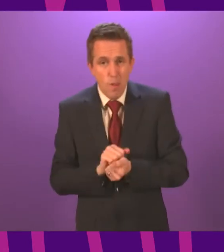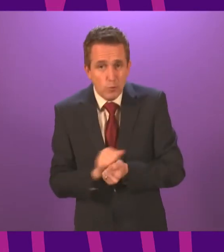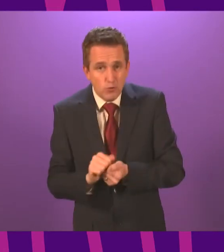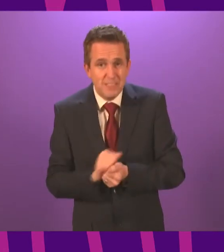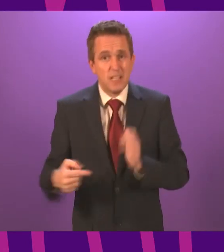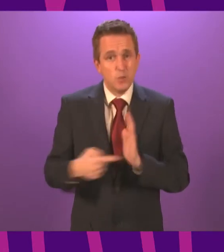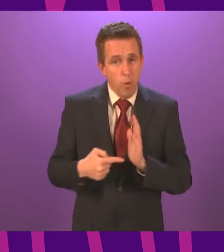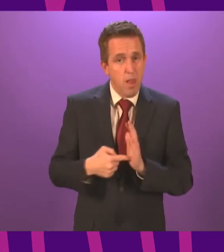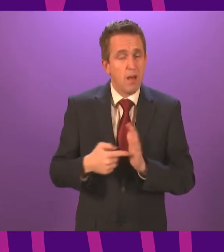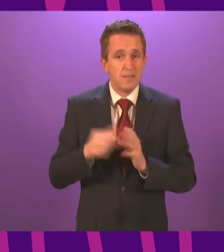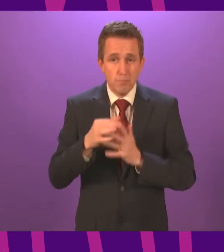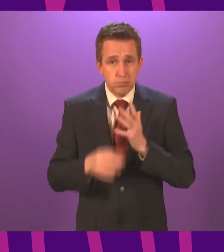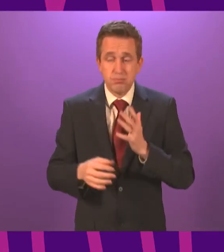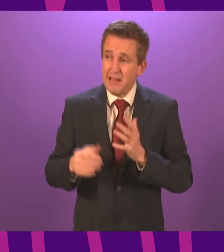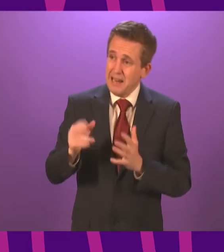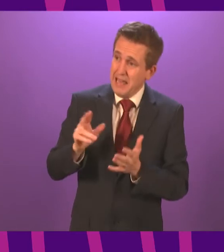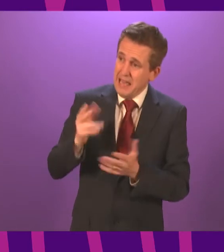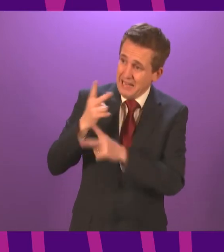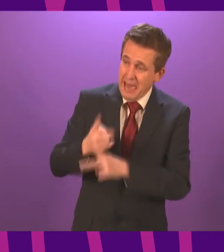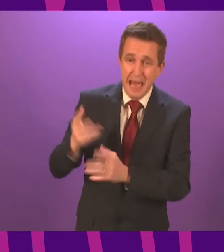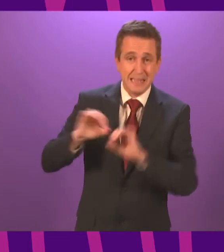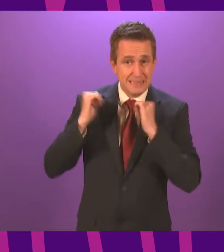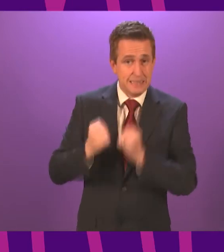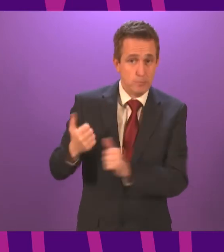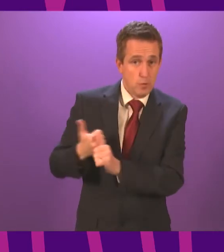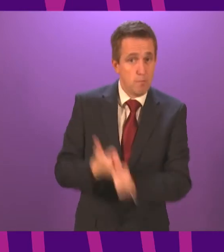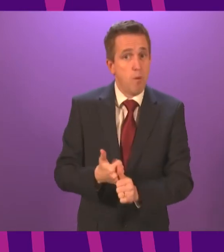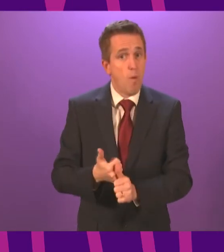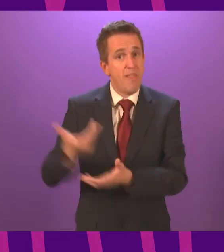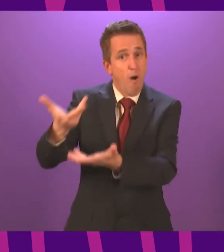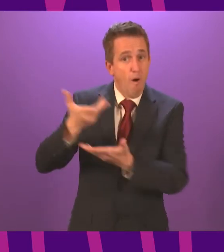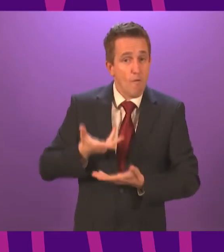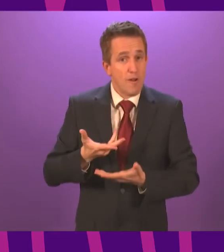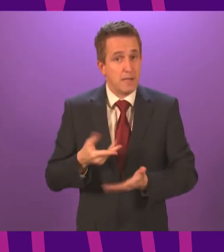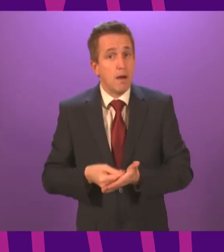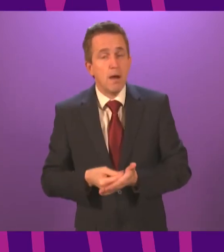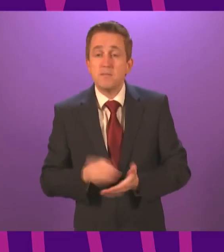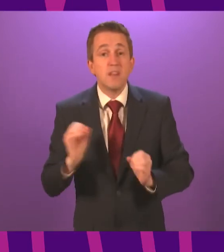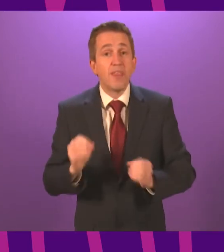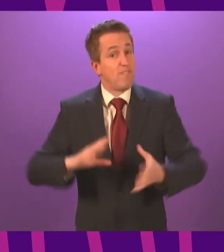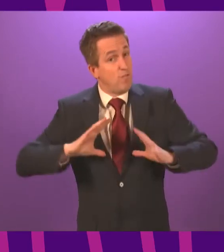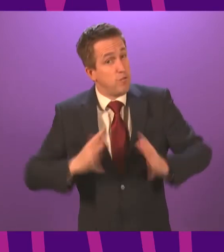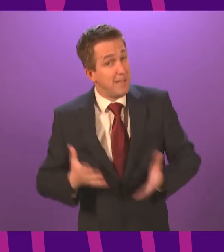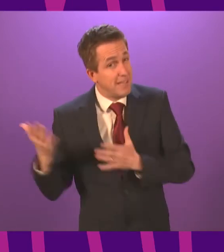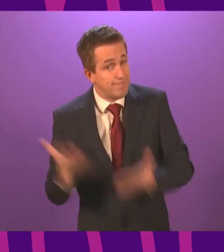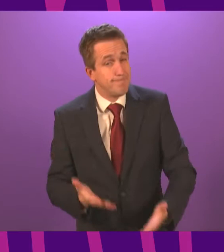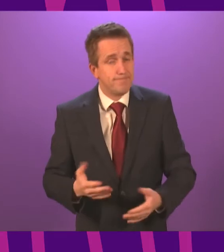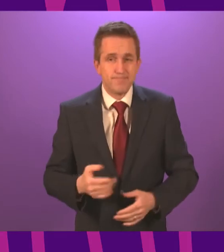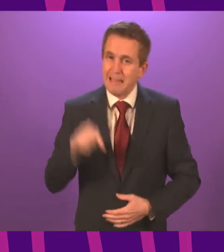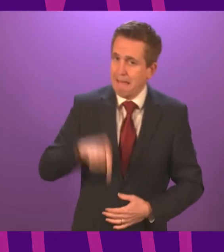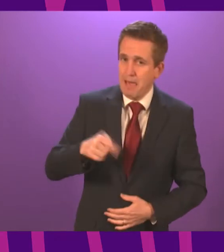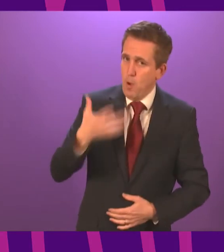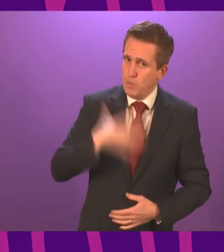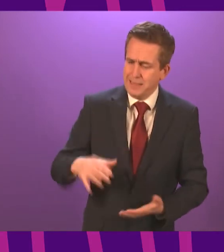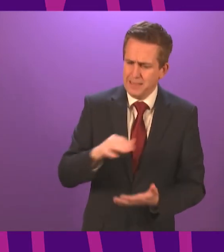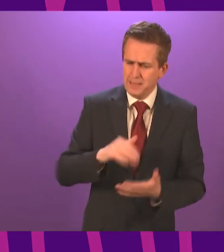toiletries and a dedicated healthcare team if they need it, all free of charge. We do need a comprehensive package